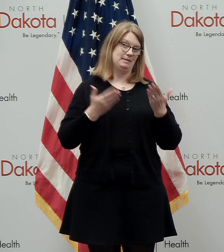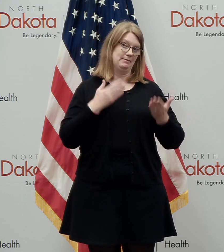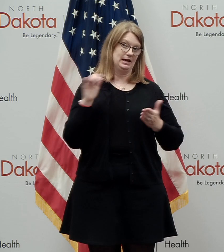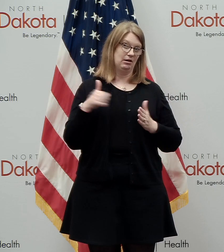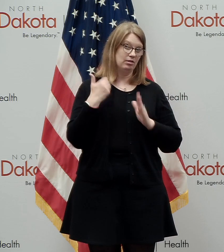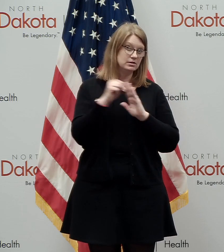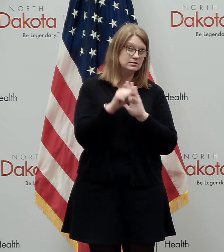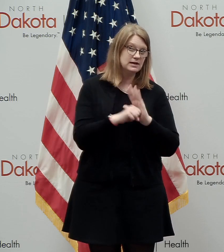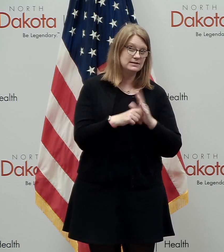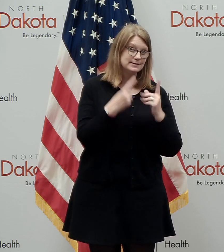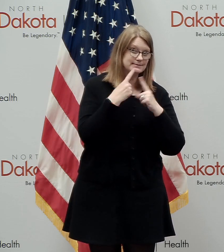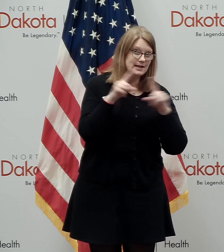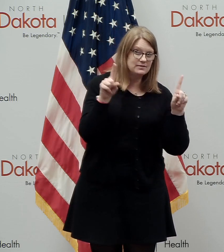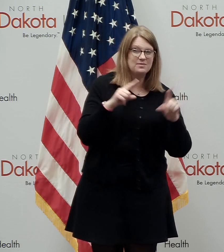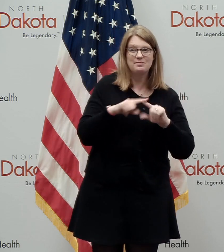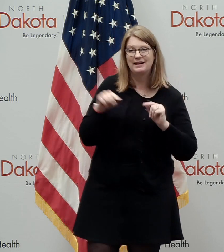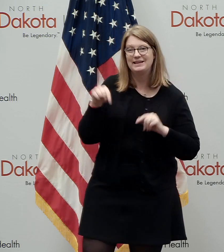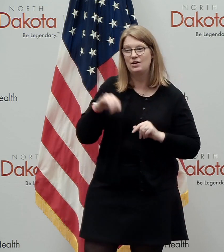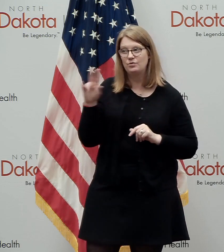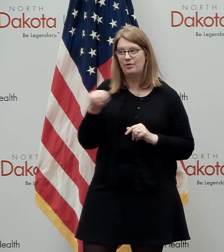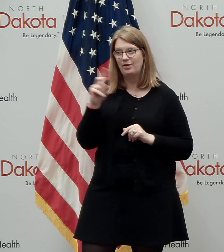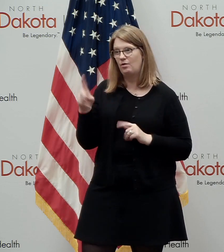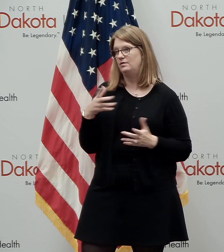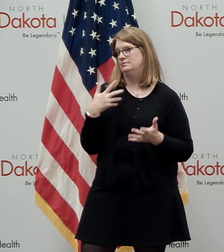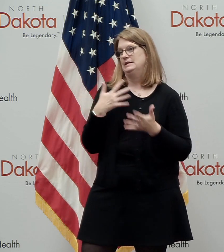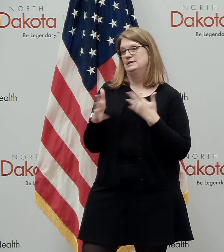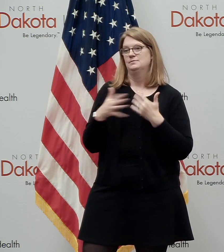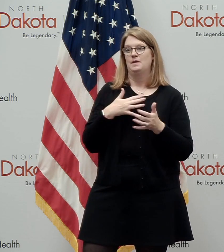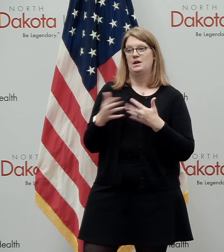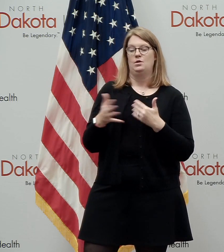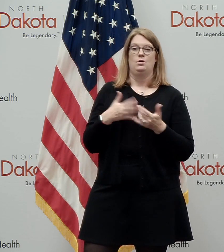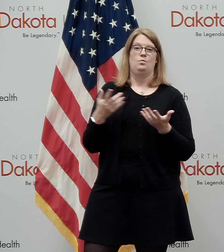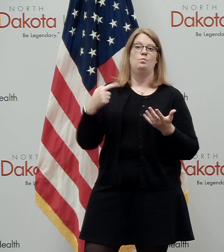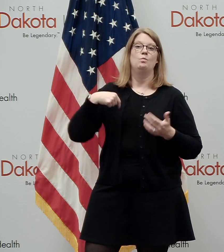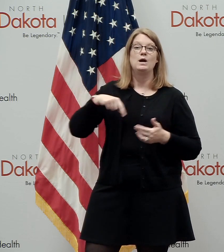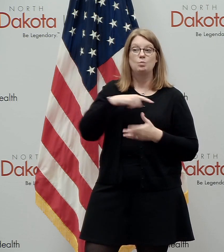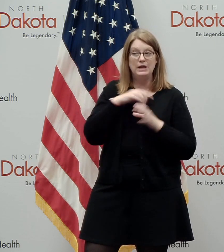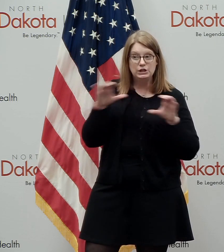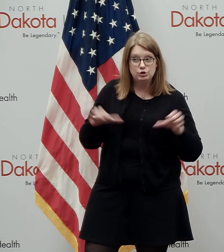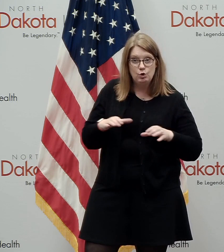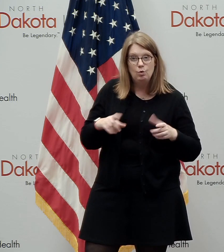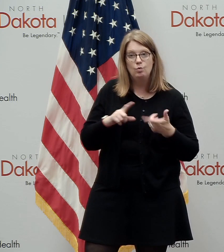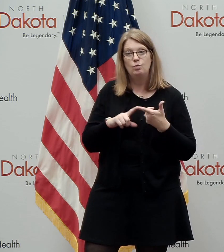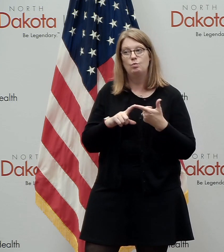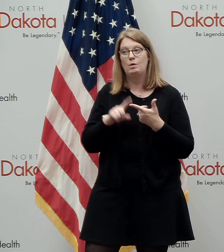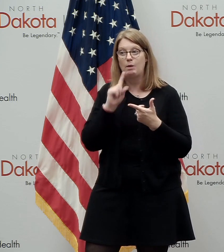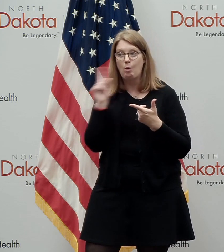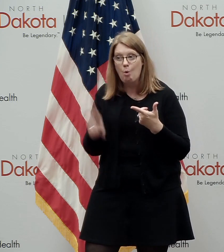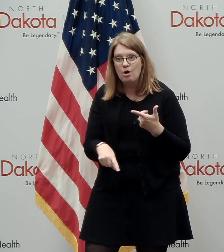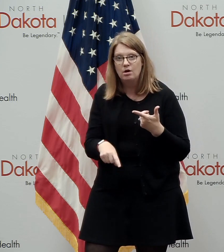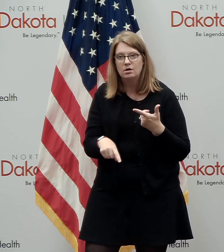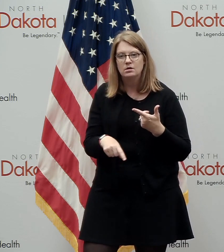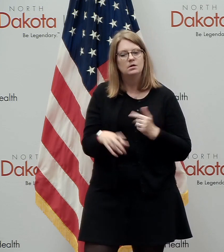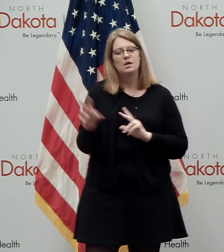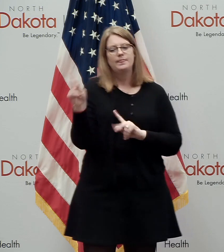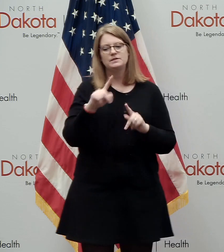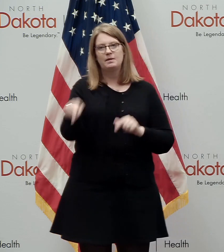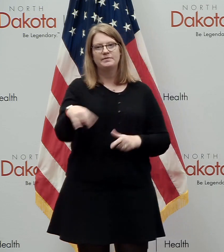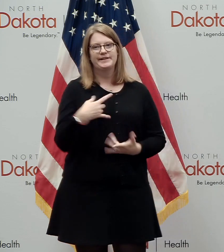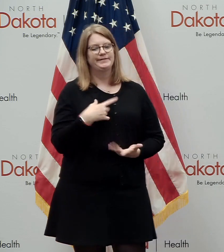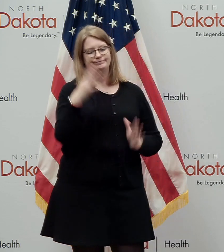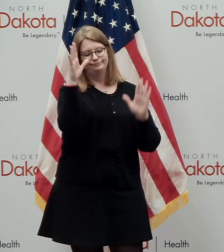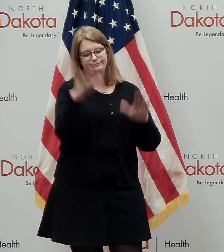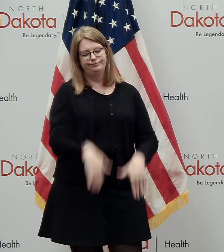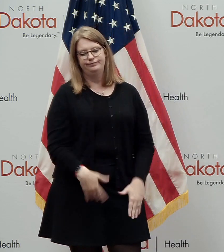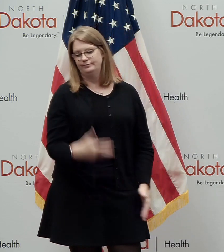might work. I know that in North Dakota, there doesn't matter what we do or what we say, there are people that will not wear a mask, and we all know this. And we might as well acknowledge